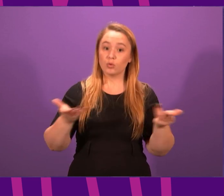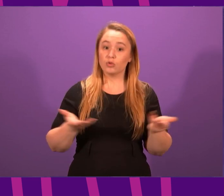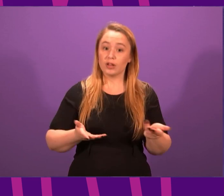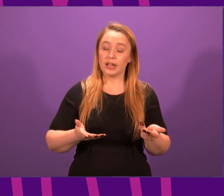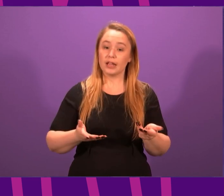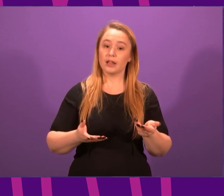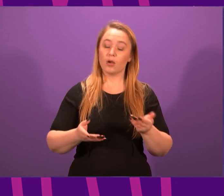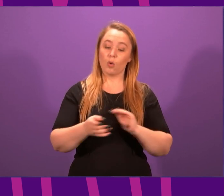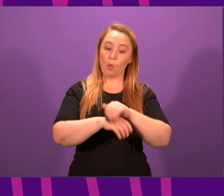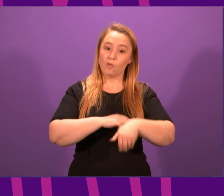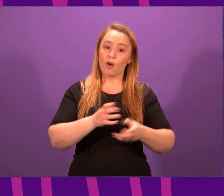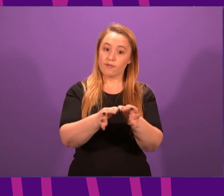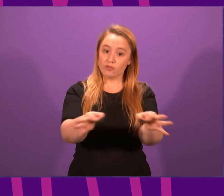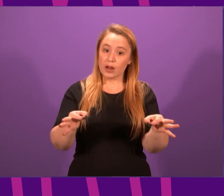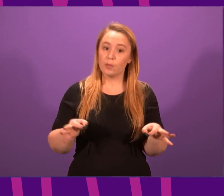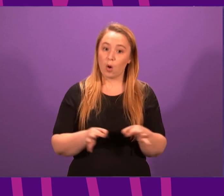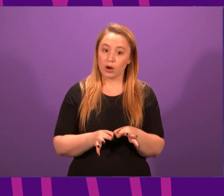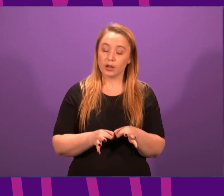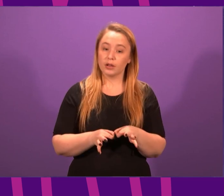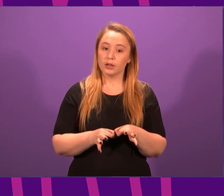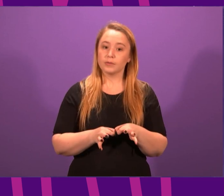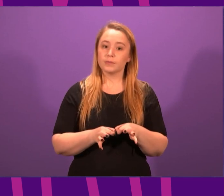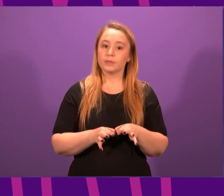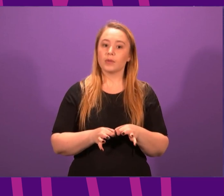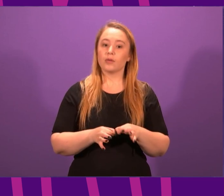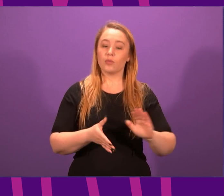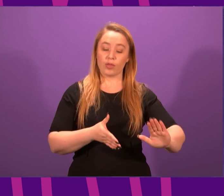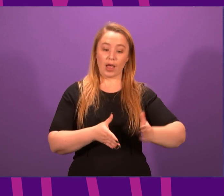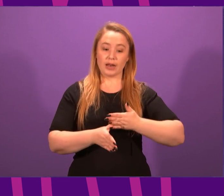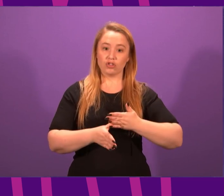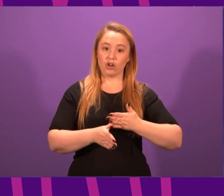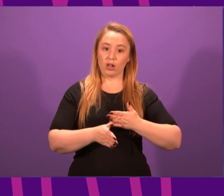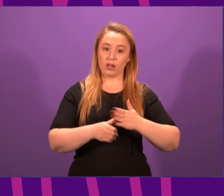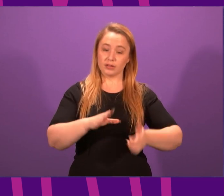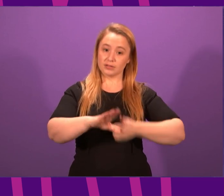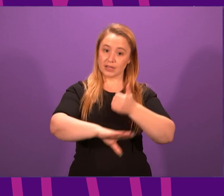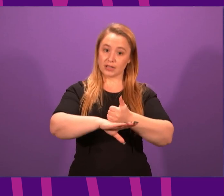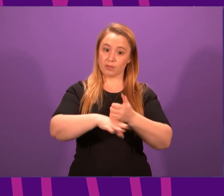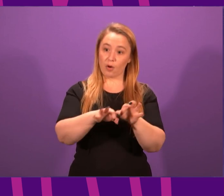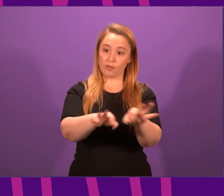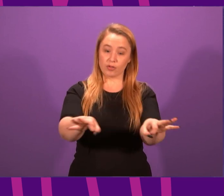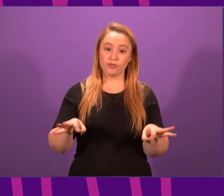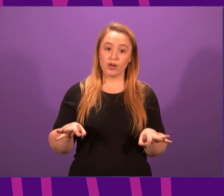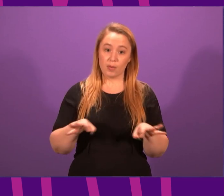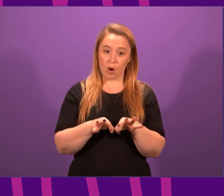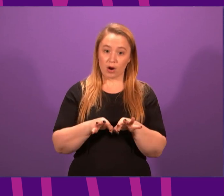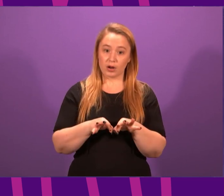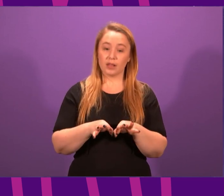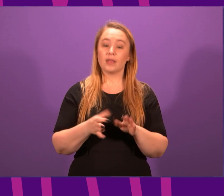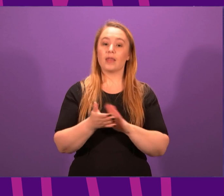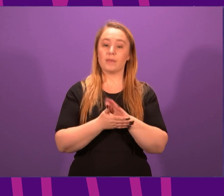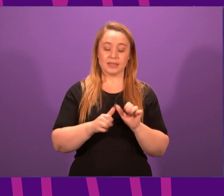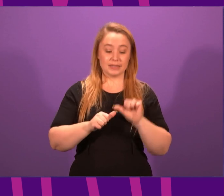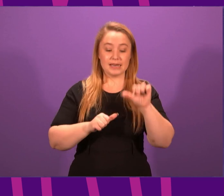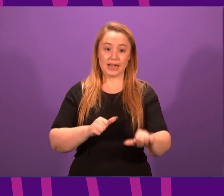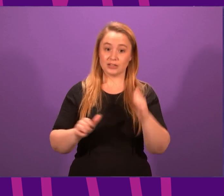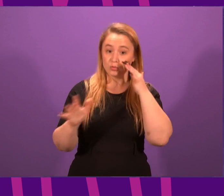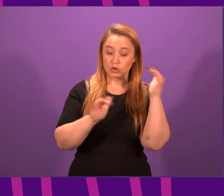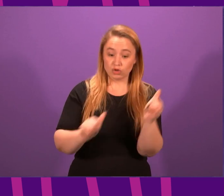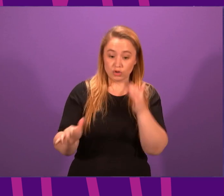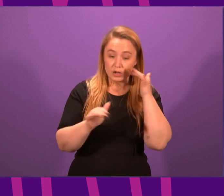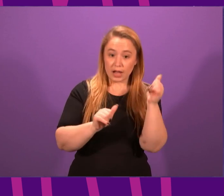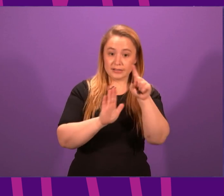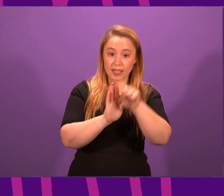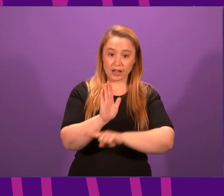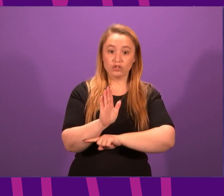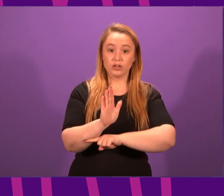we announce, and I'll come on to this in a second, the initial application of that framework, that will trigger scrutiny of the regulations that will give effect